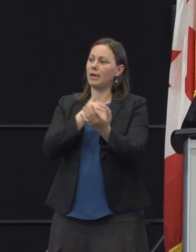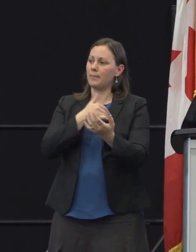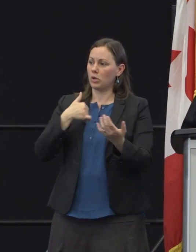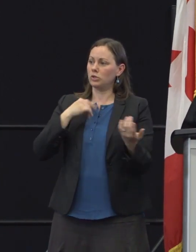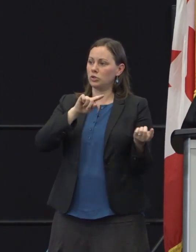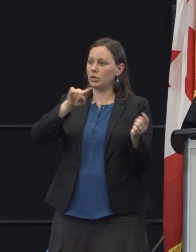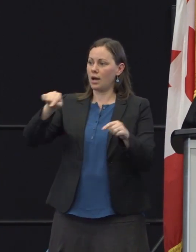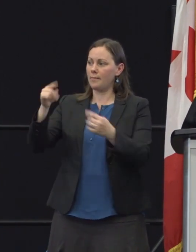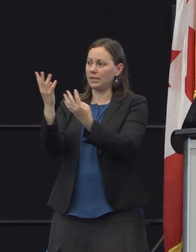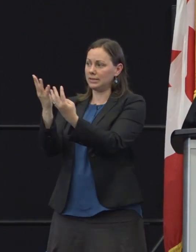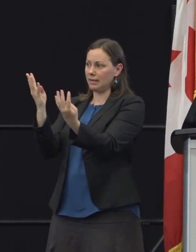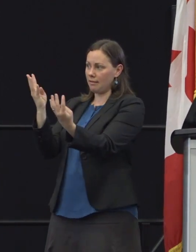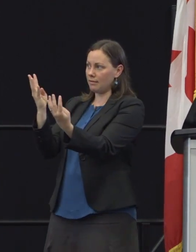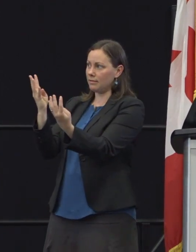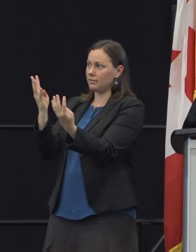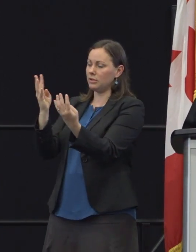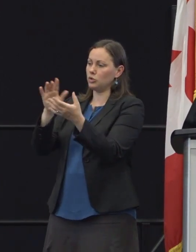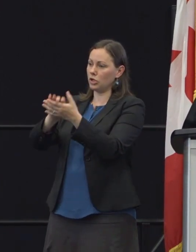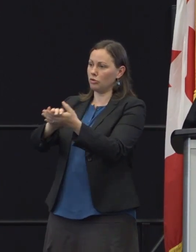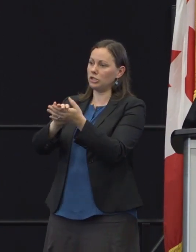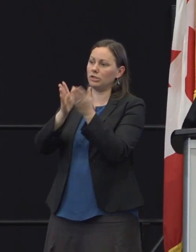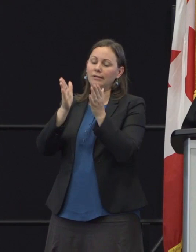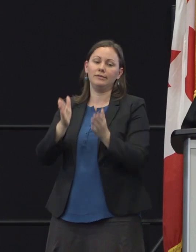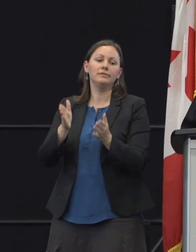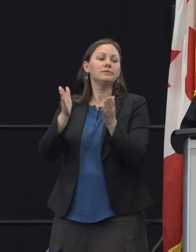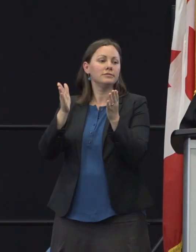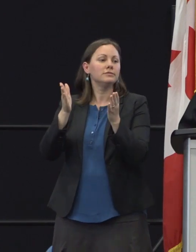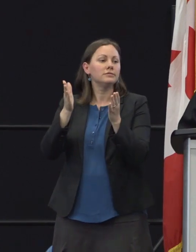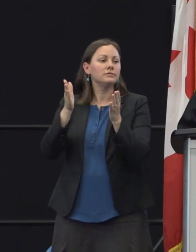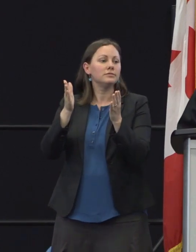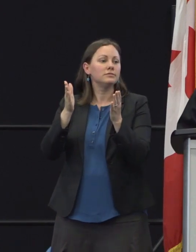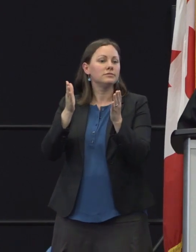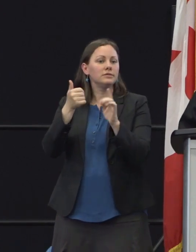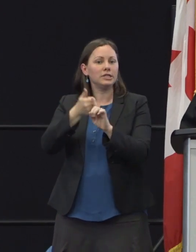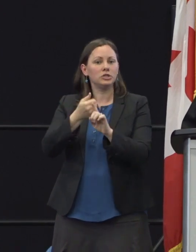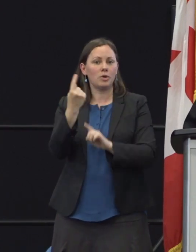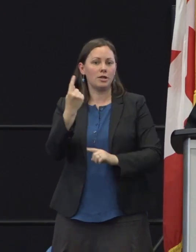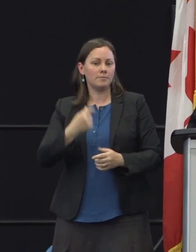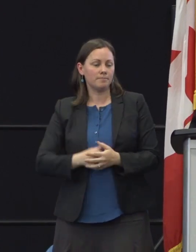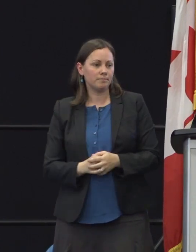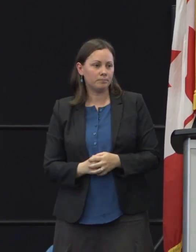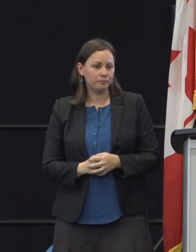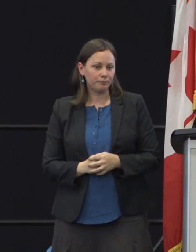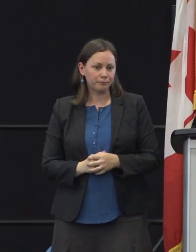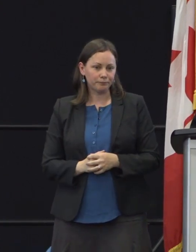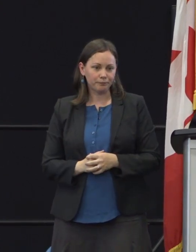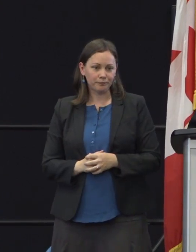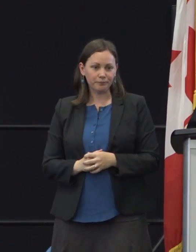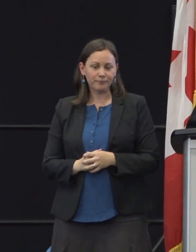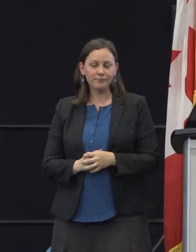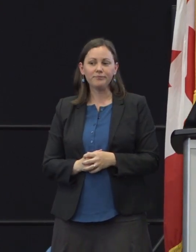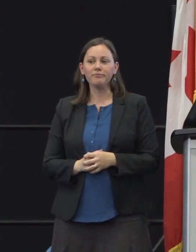stand and congratulate them as each group program is presented.